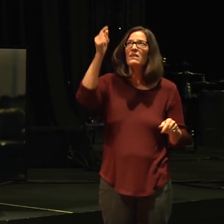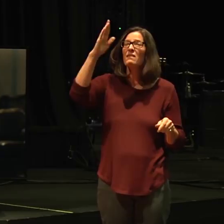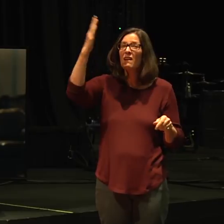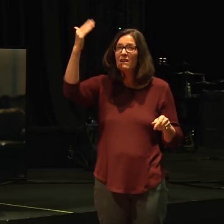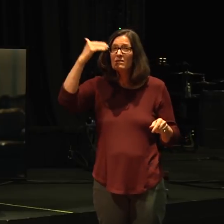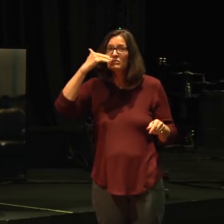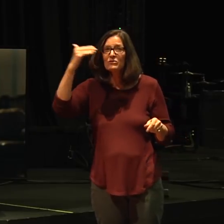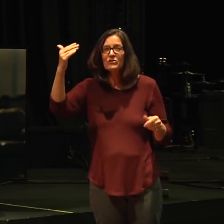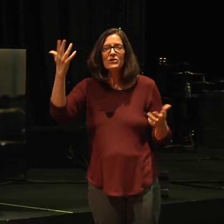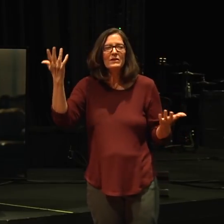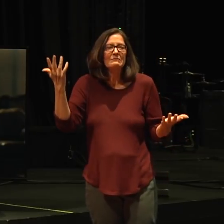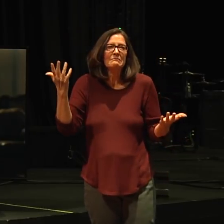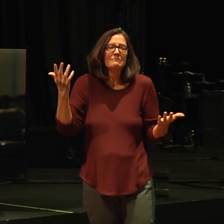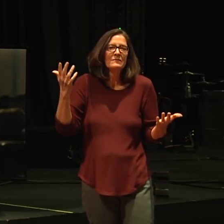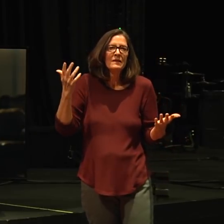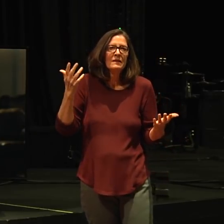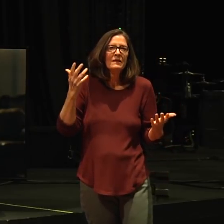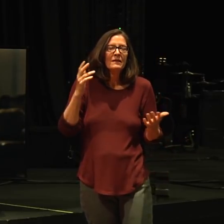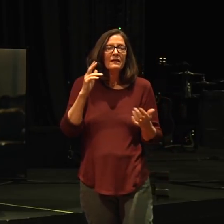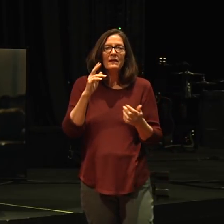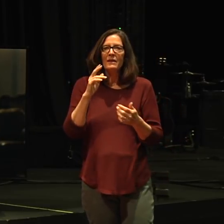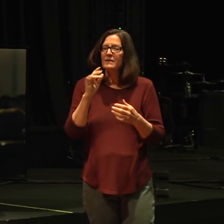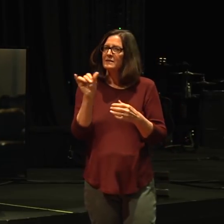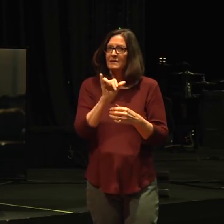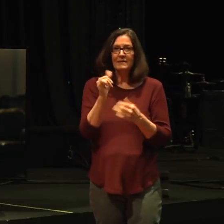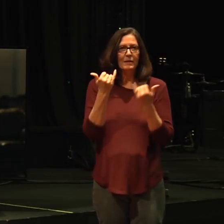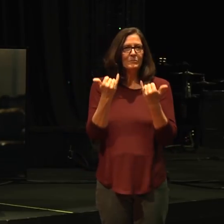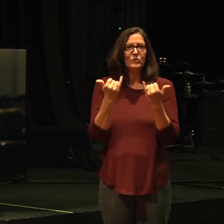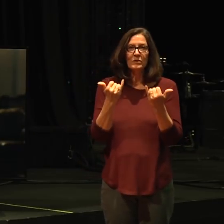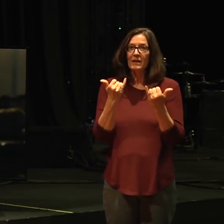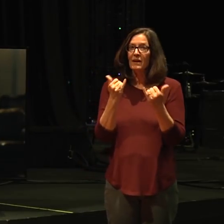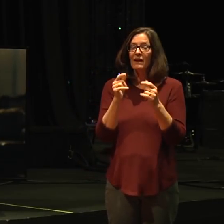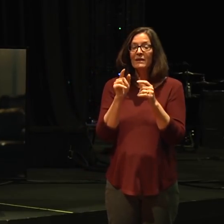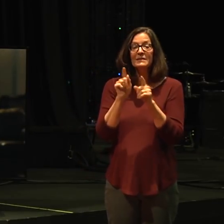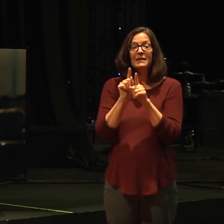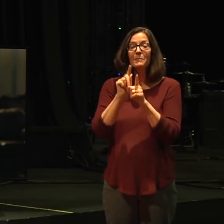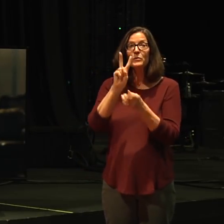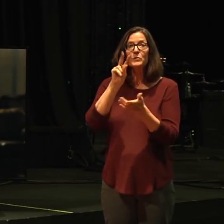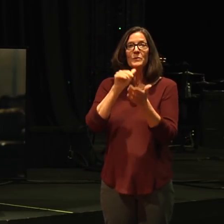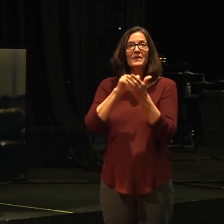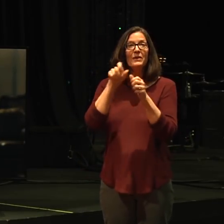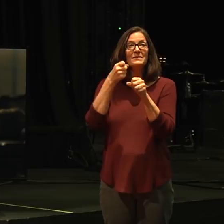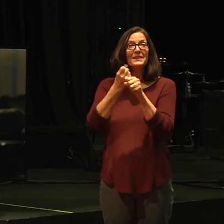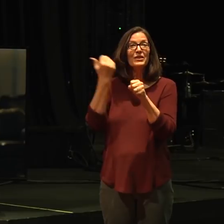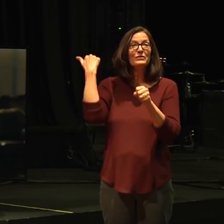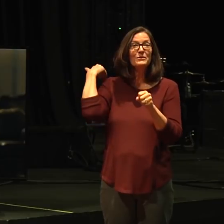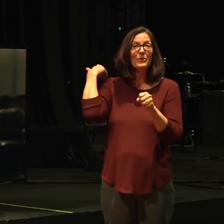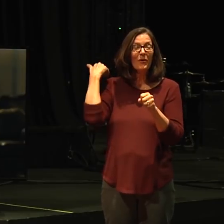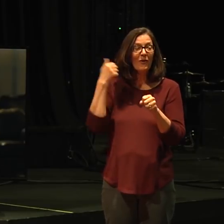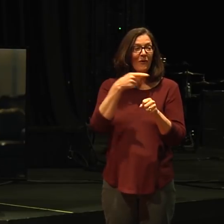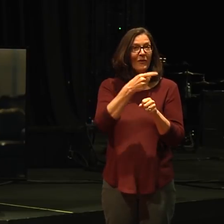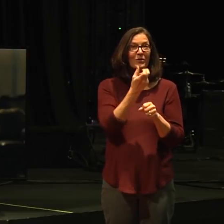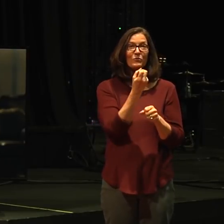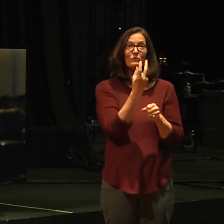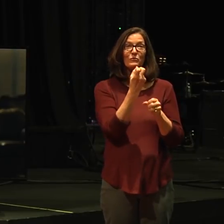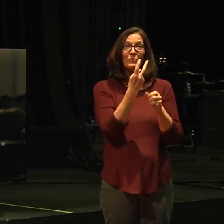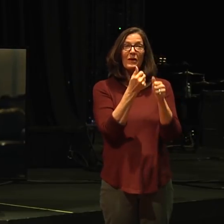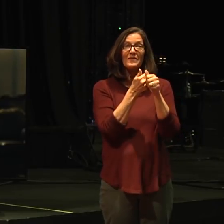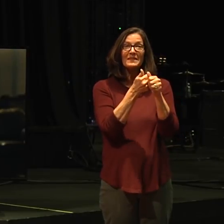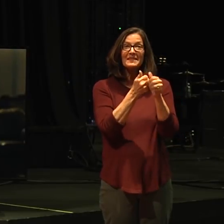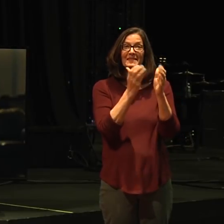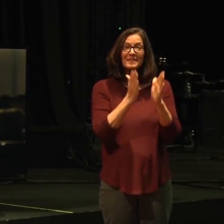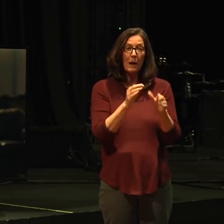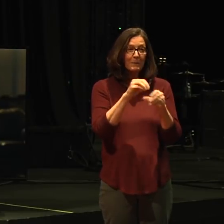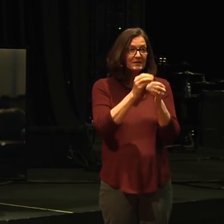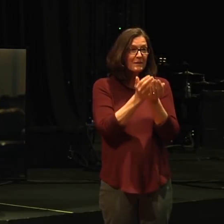true 2,000 years ago. Like I said, Bible people are no different than you and me, right? The guys in the boat didn't get to read ahead, you know, and